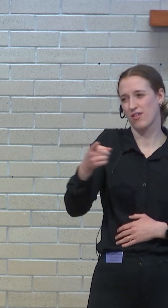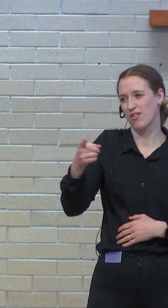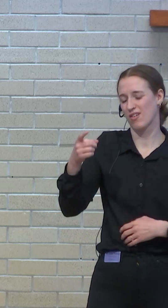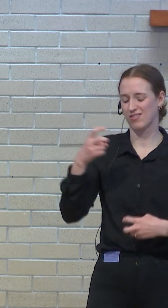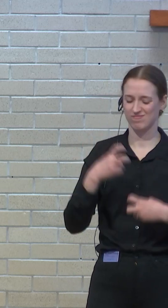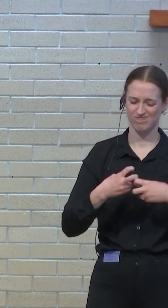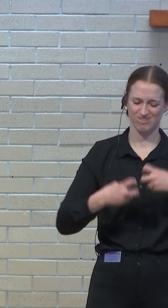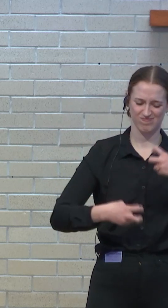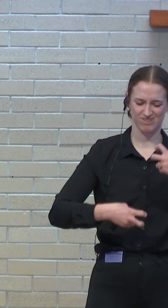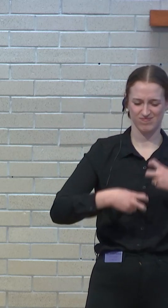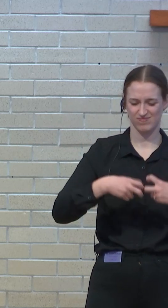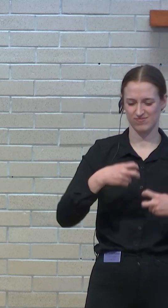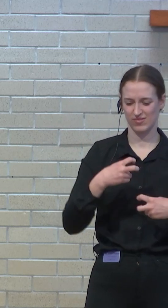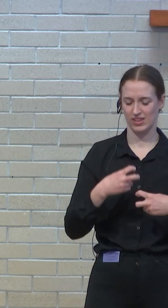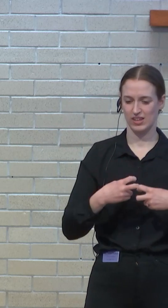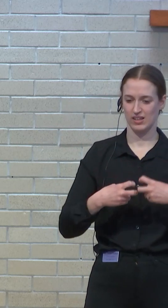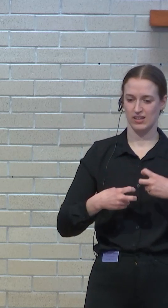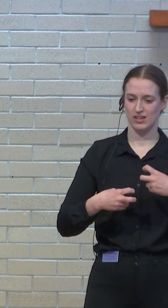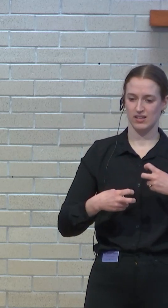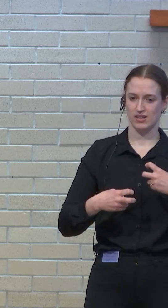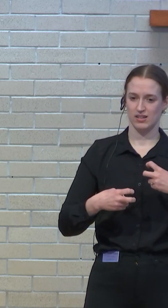battles in the